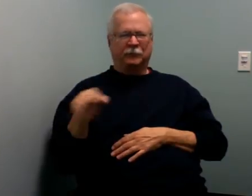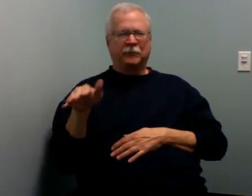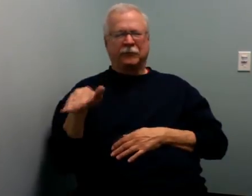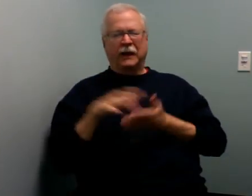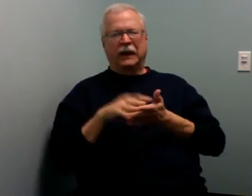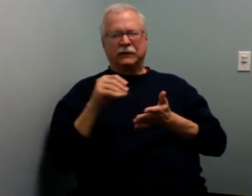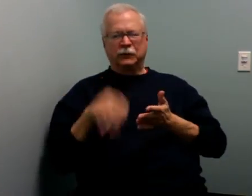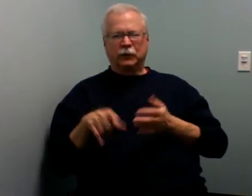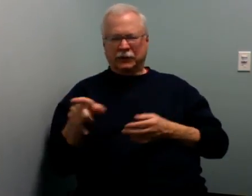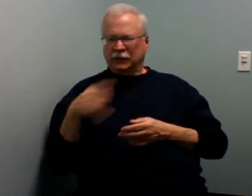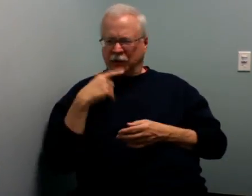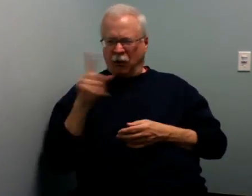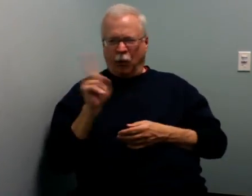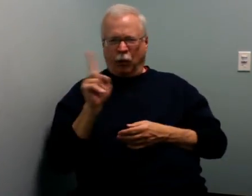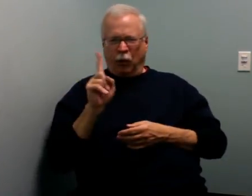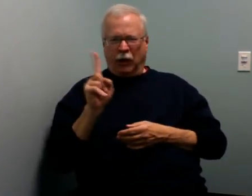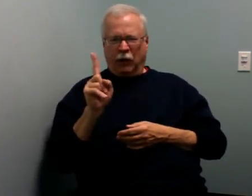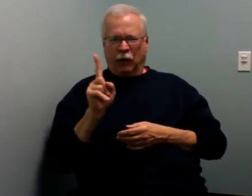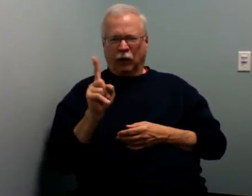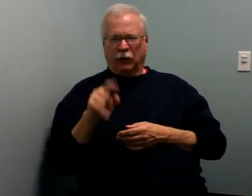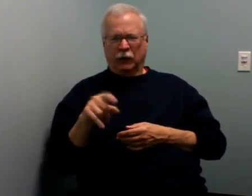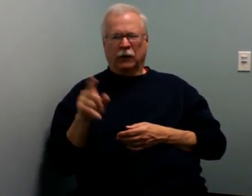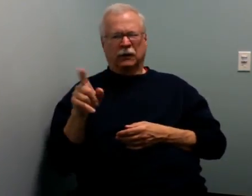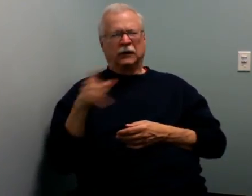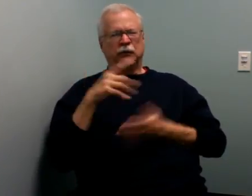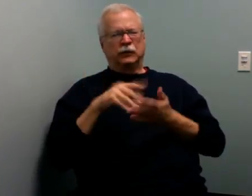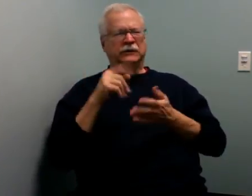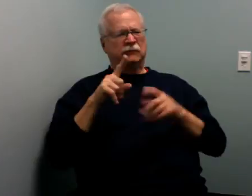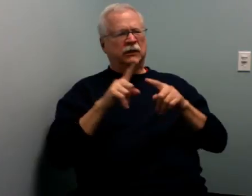And I was looking at that a little concerned, and I said to another student,